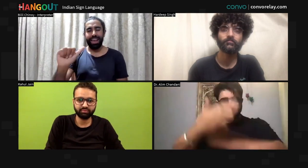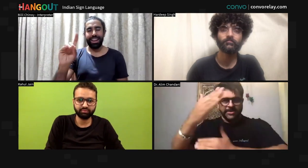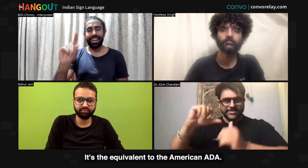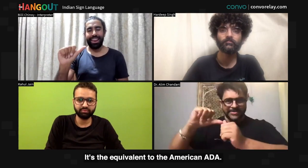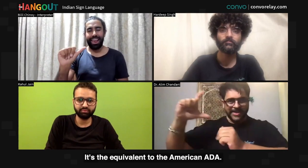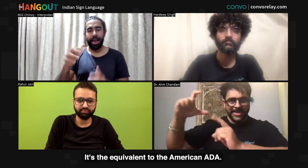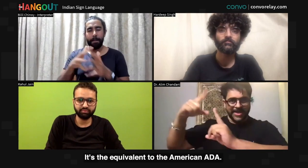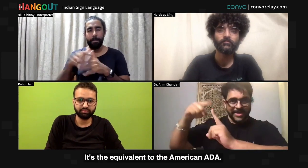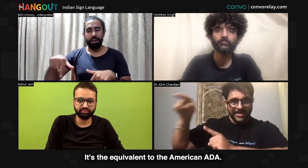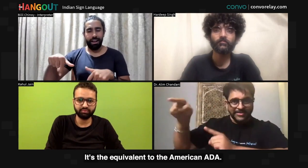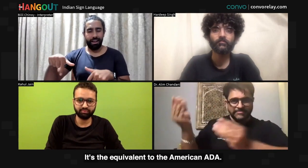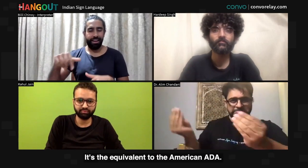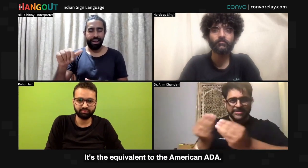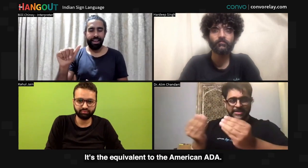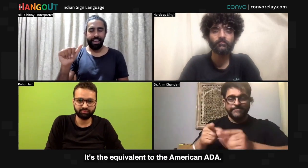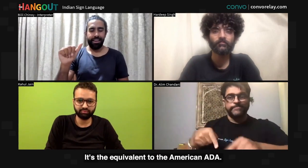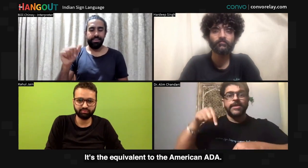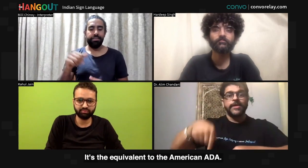It's the equivalent to the American ADA.